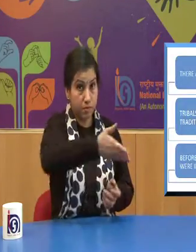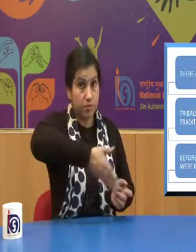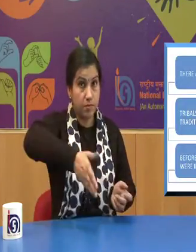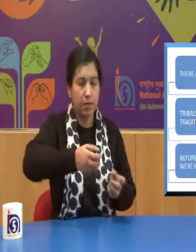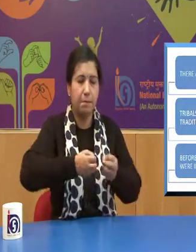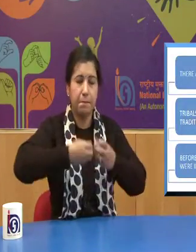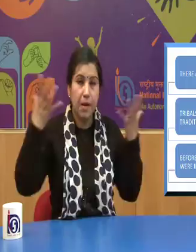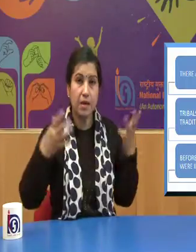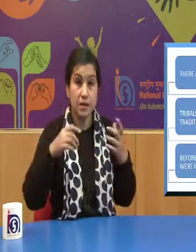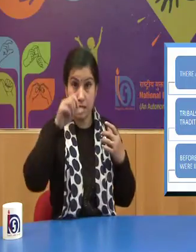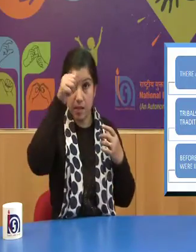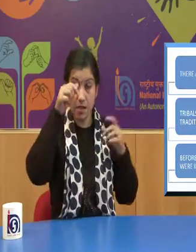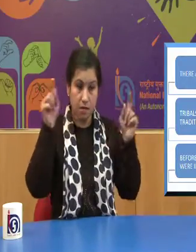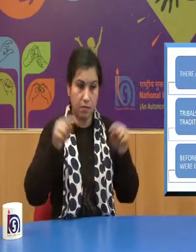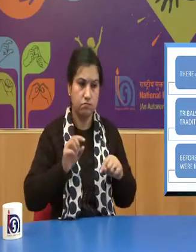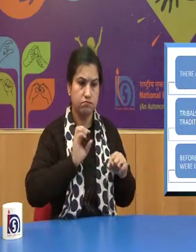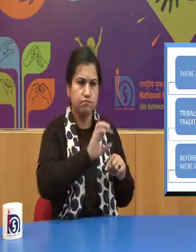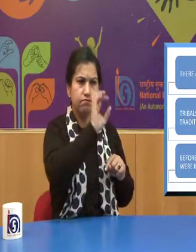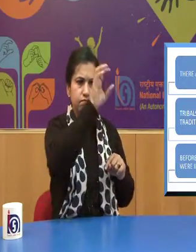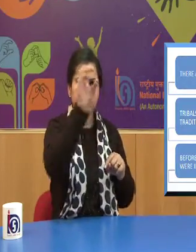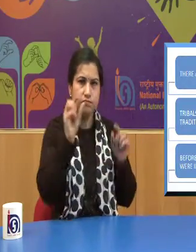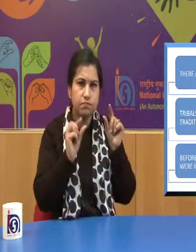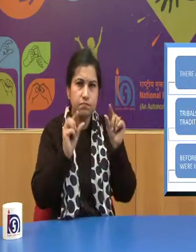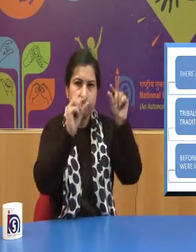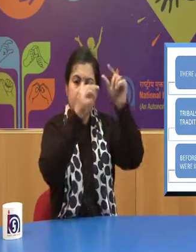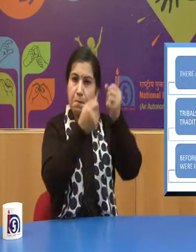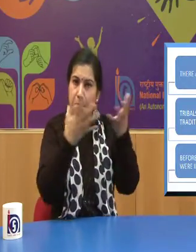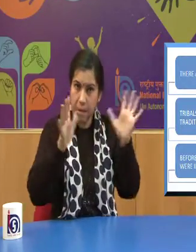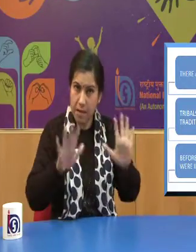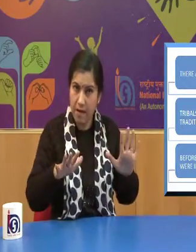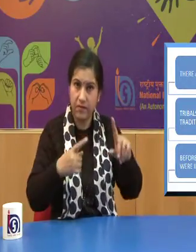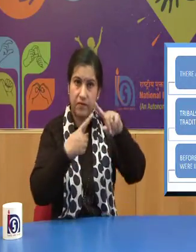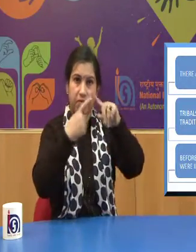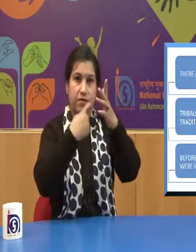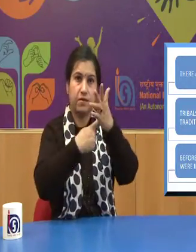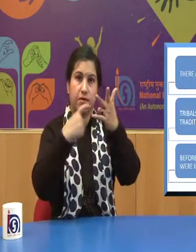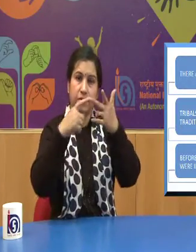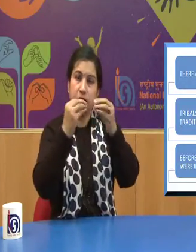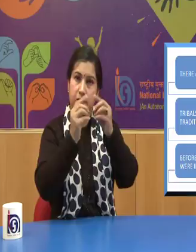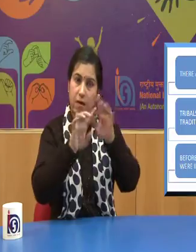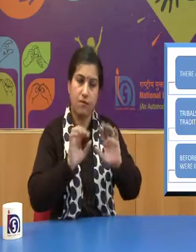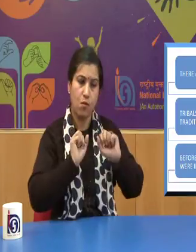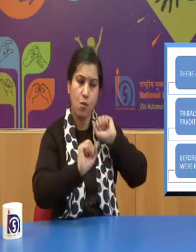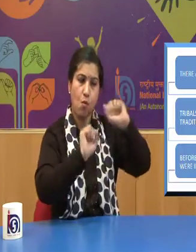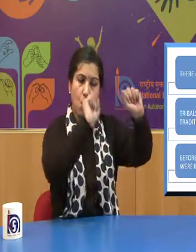There are many tribes in India, and each has its own custom